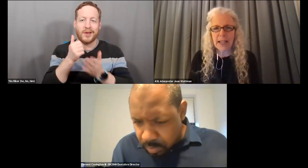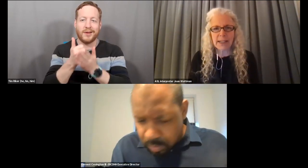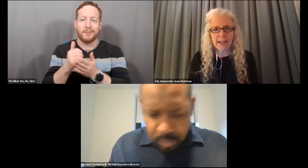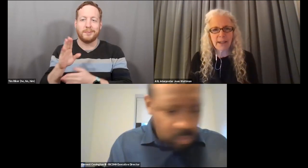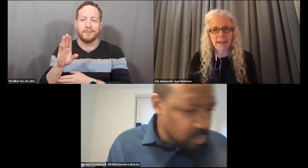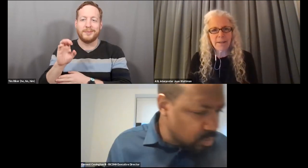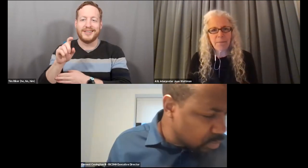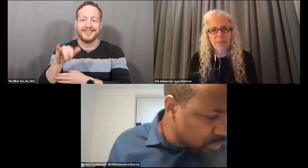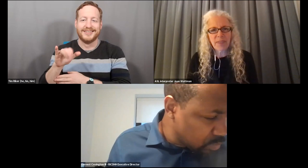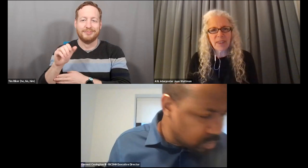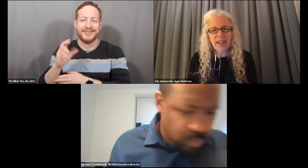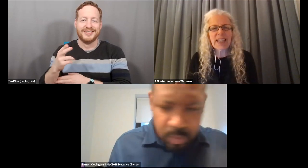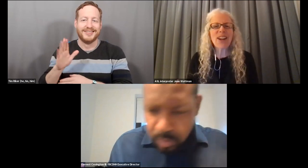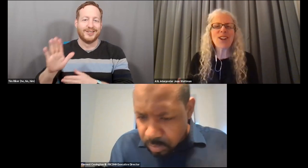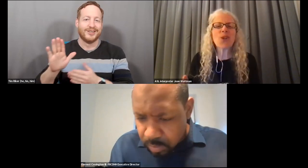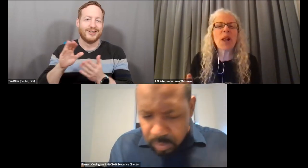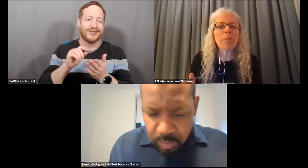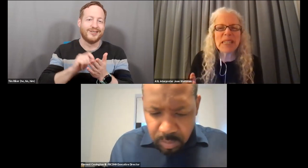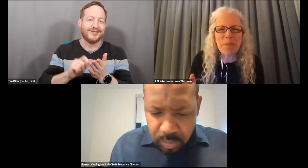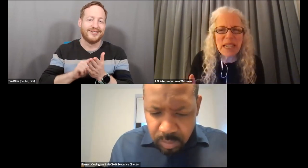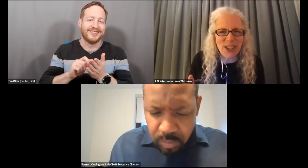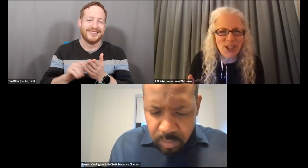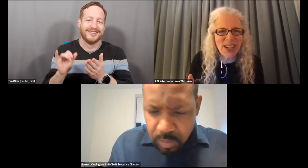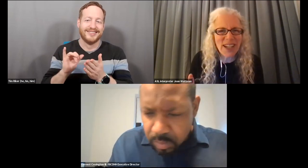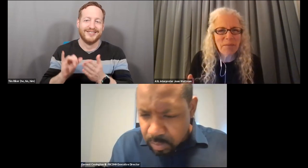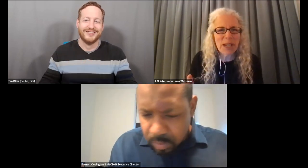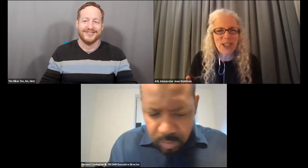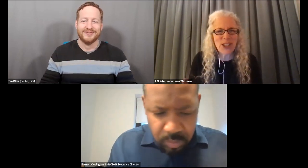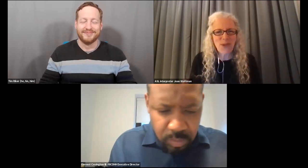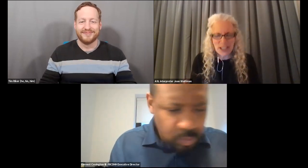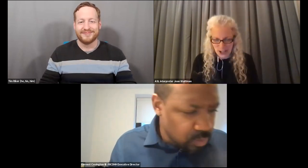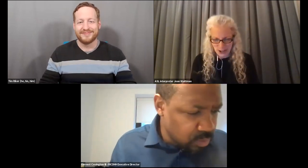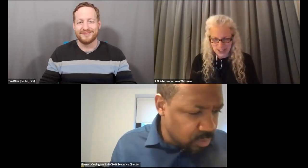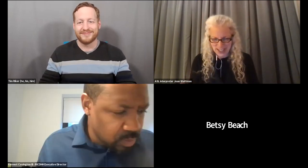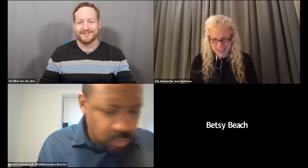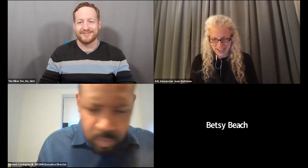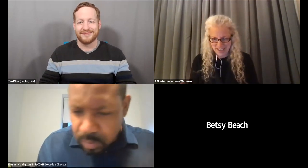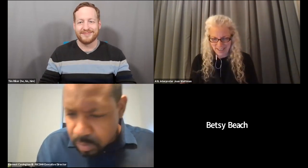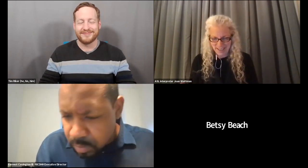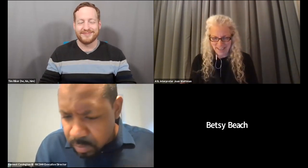Yes. And that'll also help Betsy Beach because she's writing the notes.